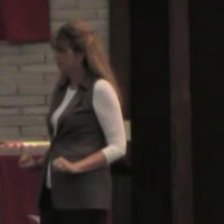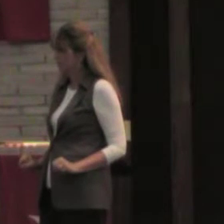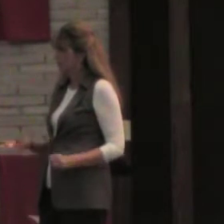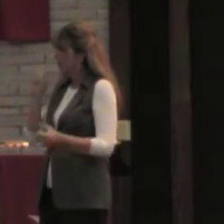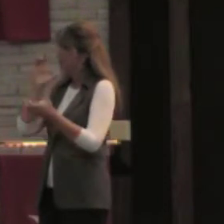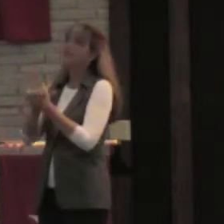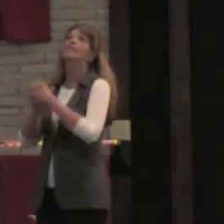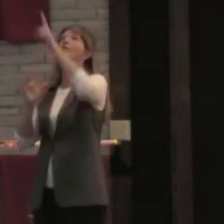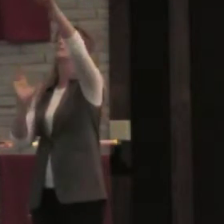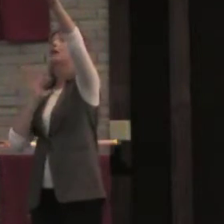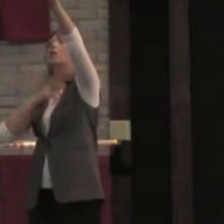our belief system.